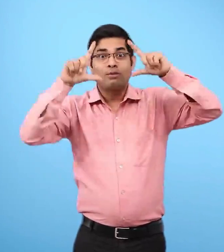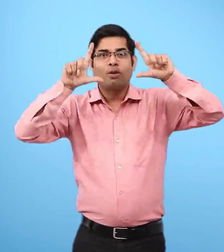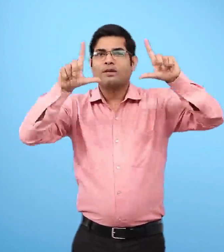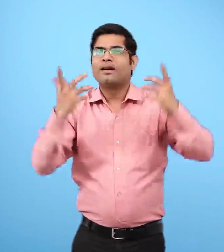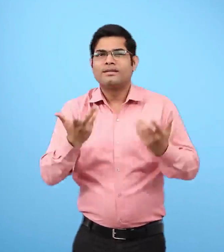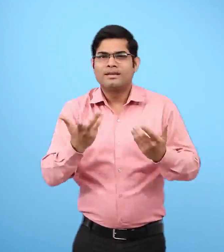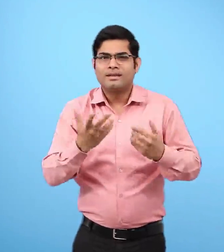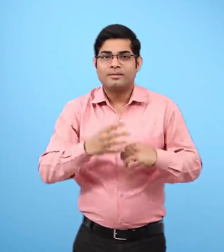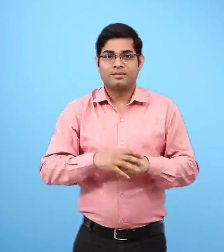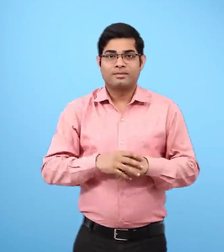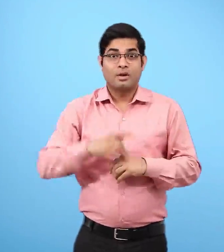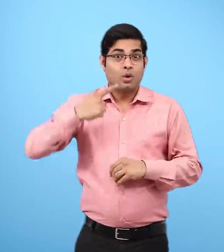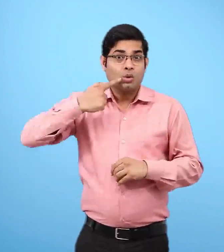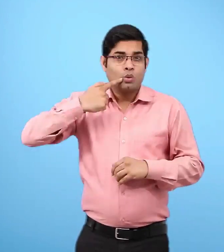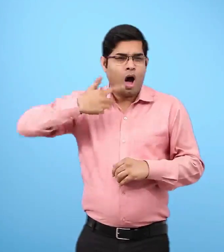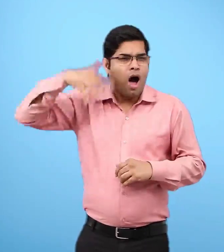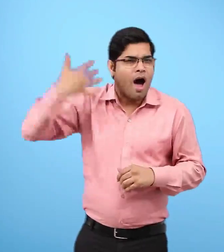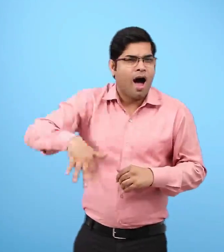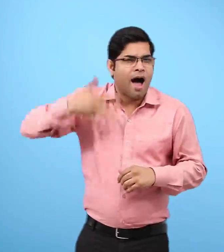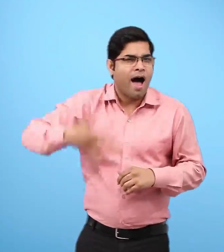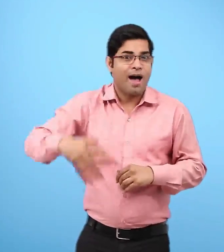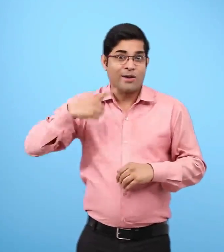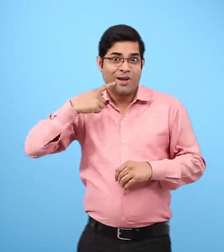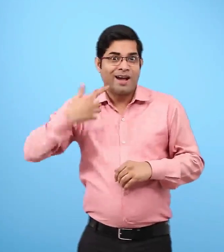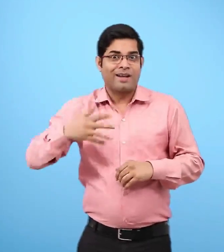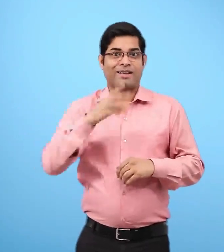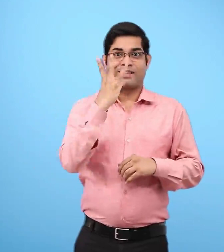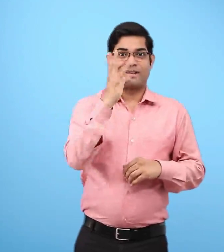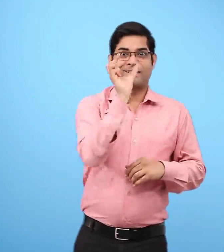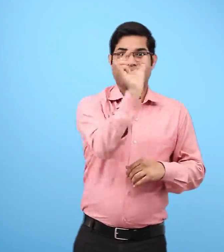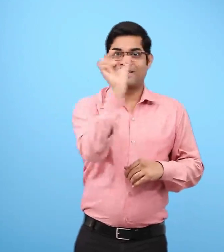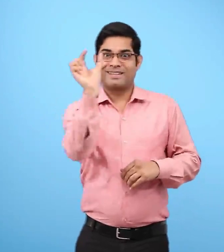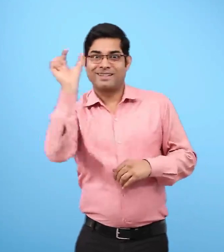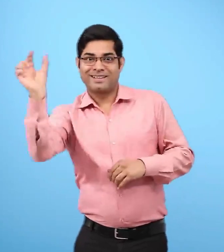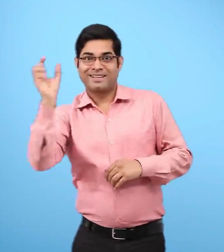Part 1 picture shows 3 red chilies.